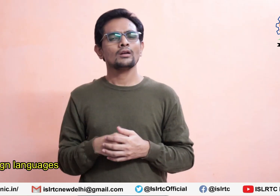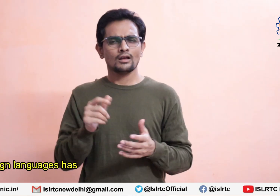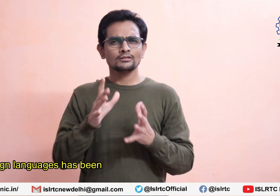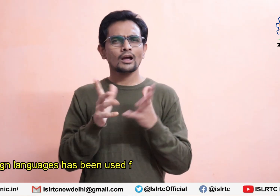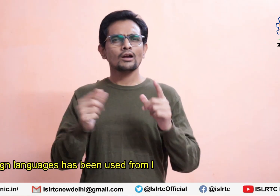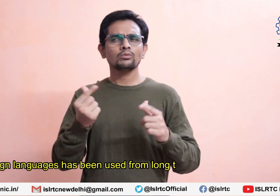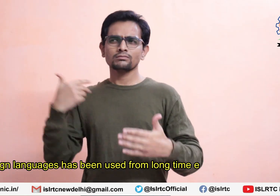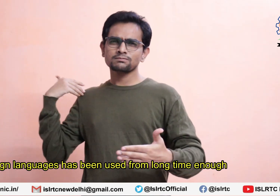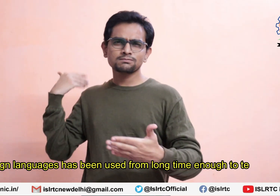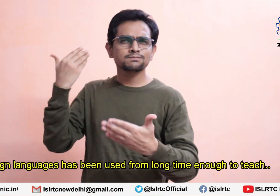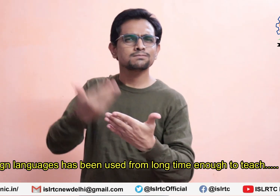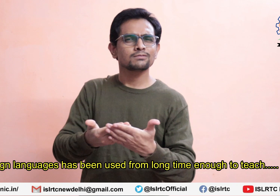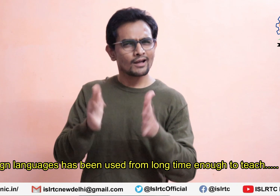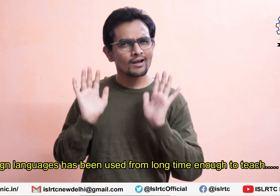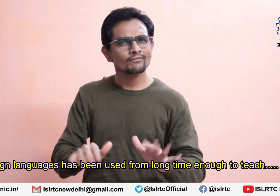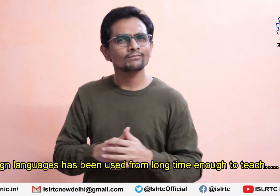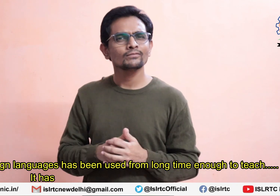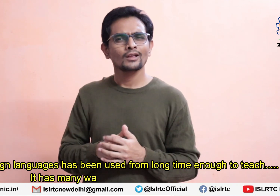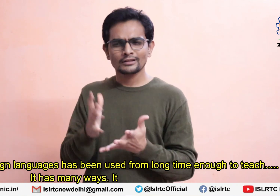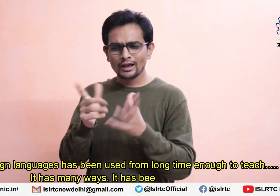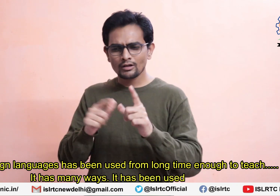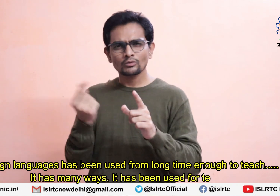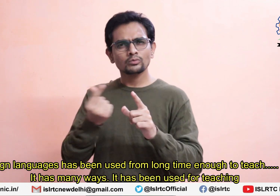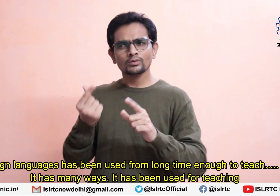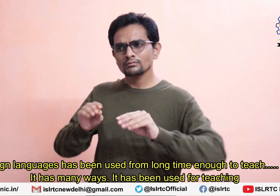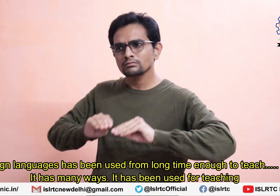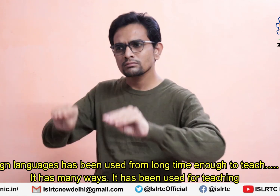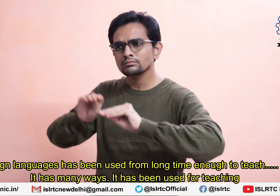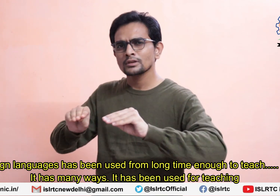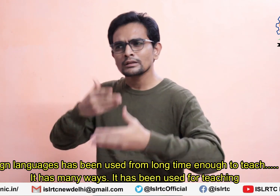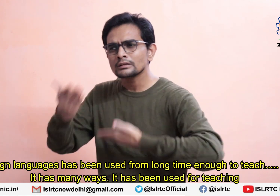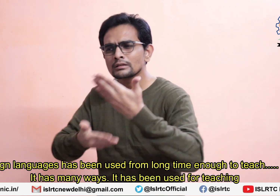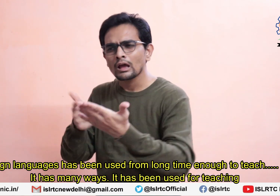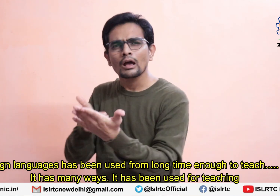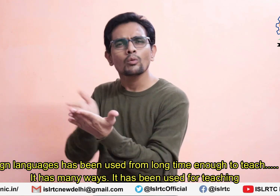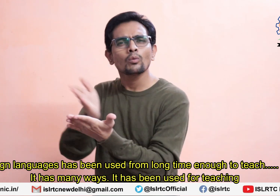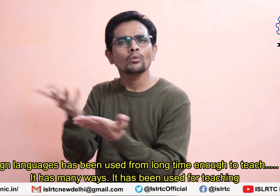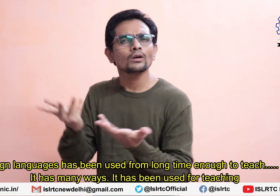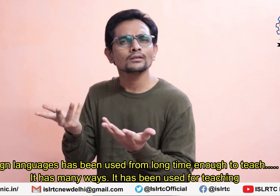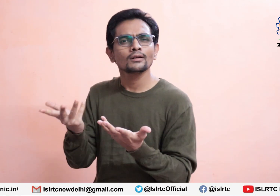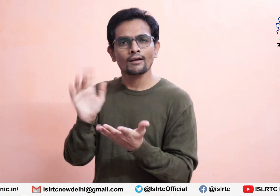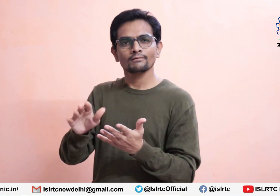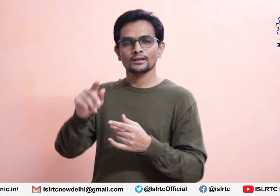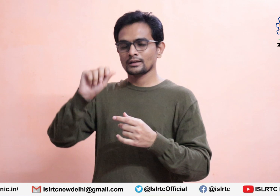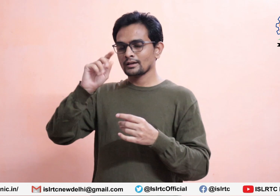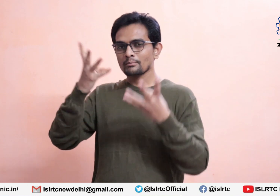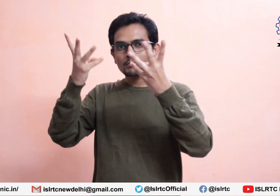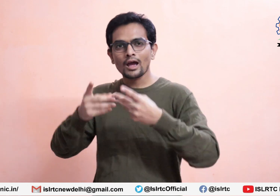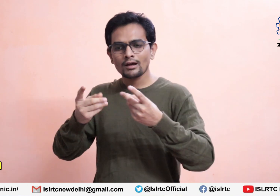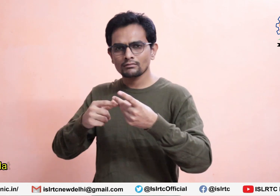that it's wrong? Sign languages has been used for long time enough to teach. It has many ways. It has